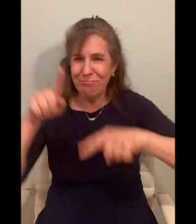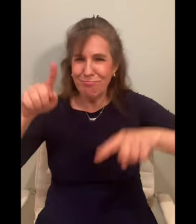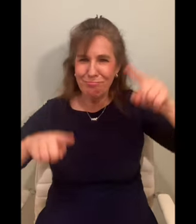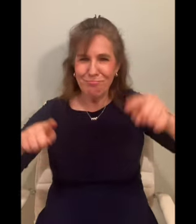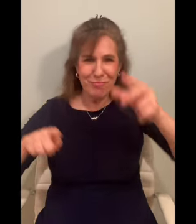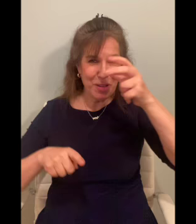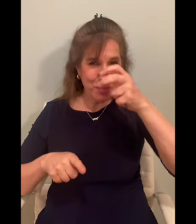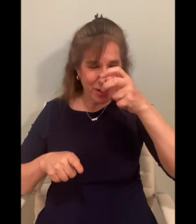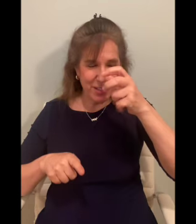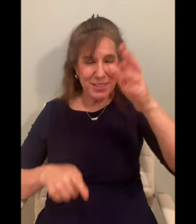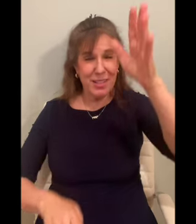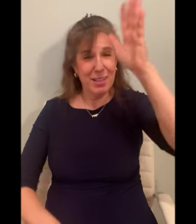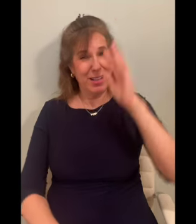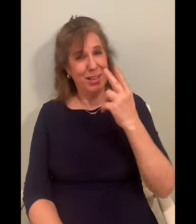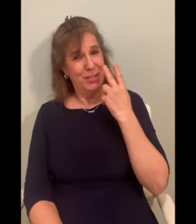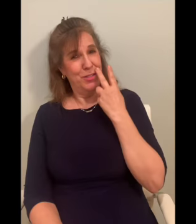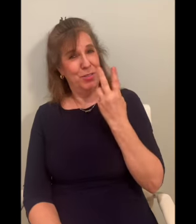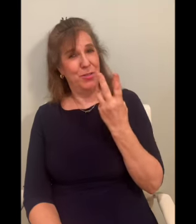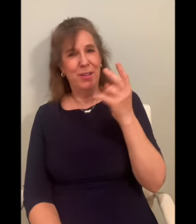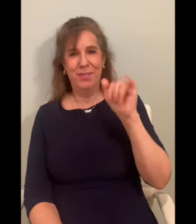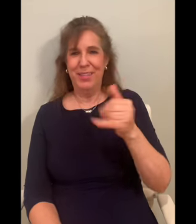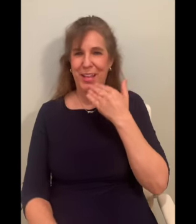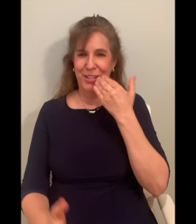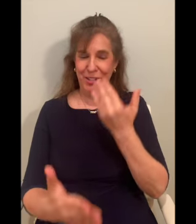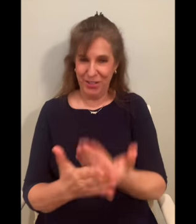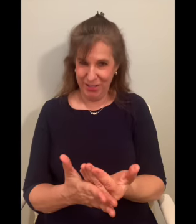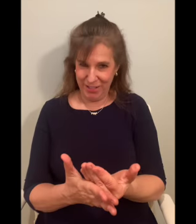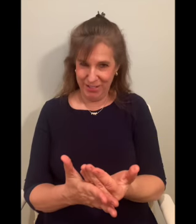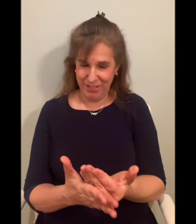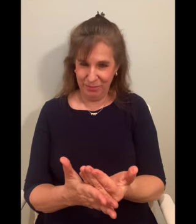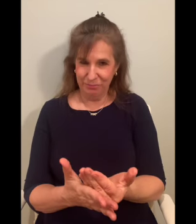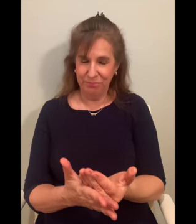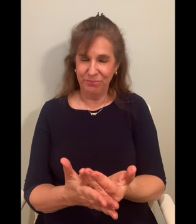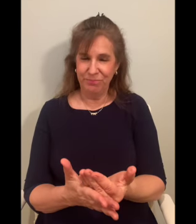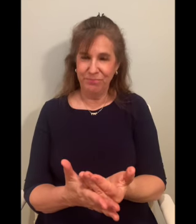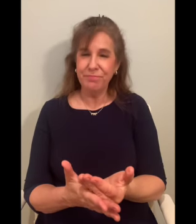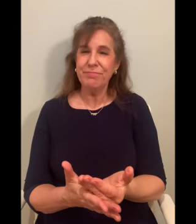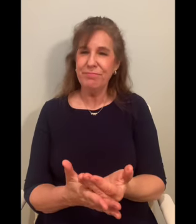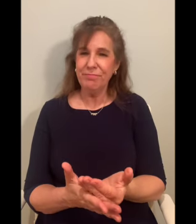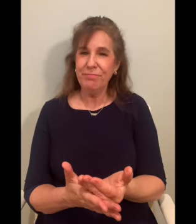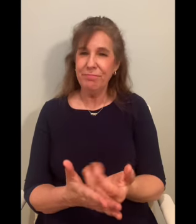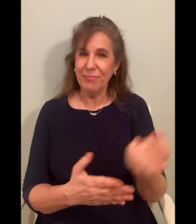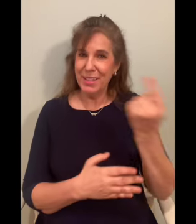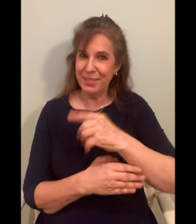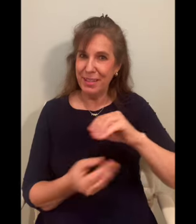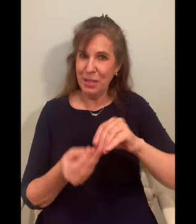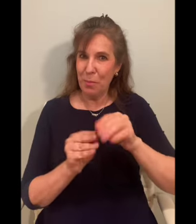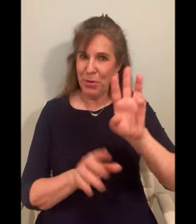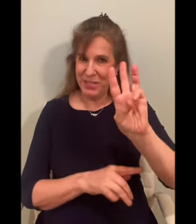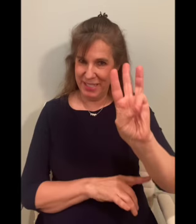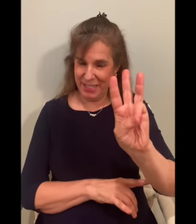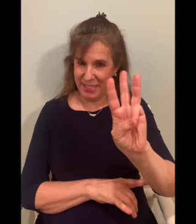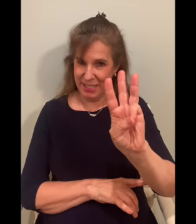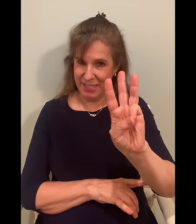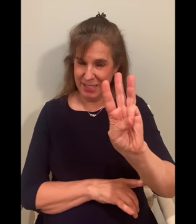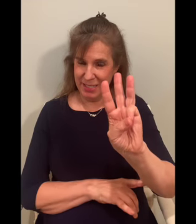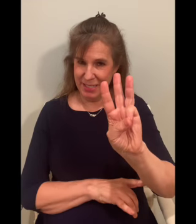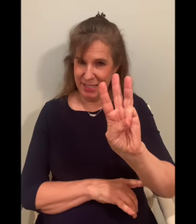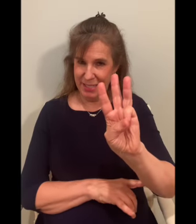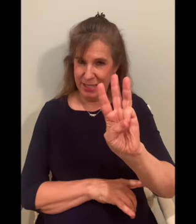good. And that was day number 6. And then it says, and then it finishes